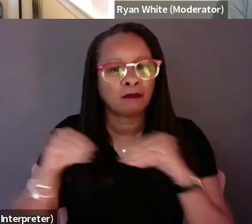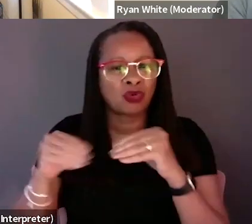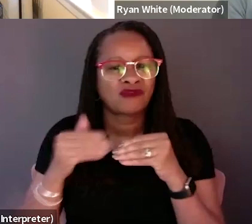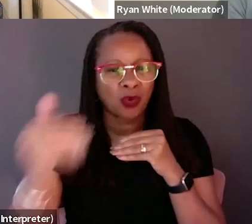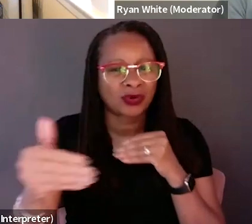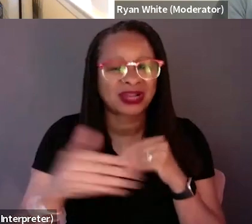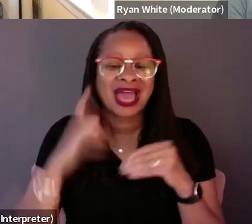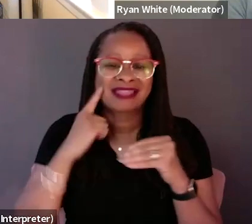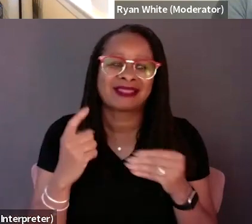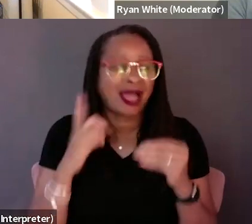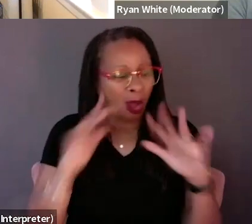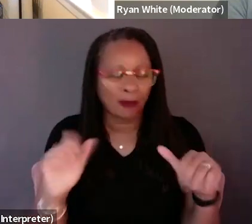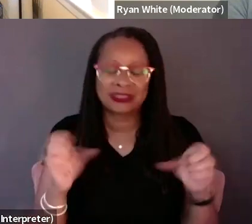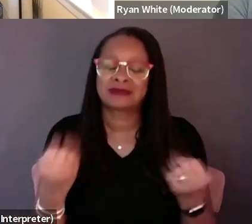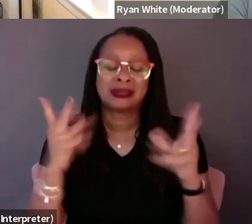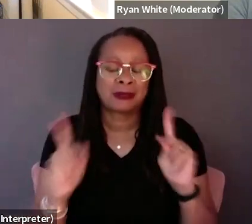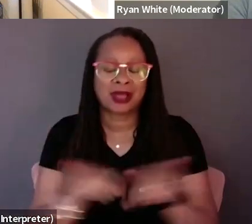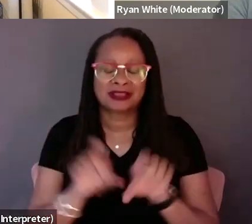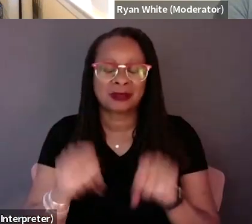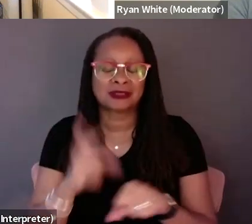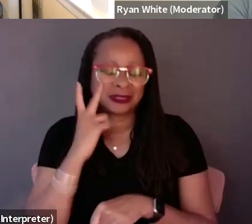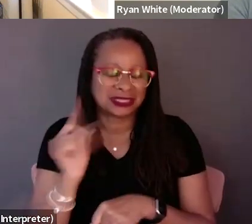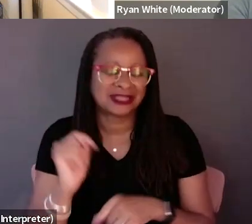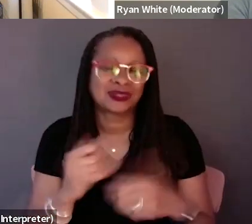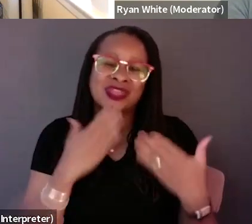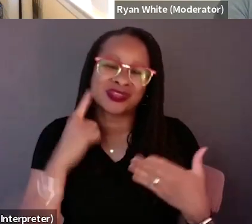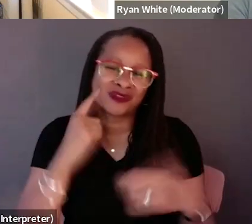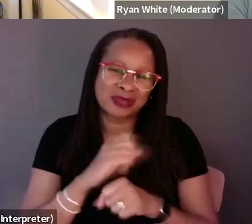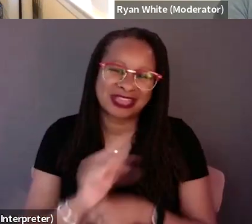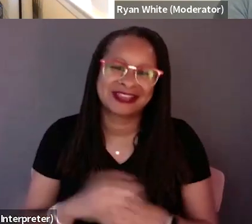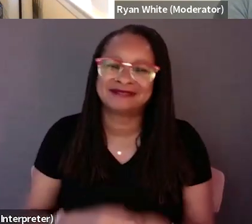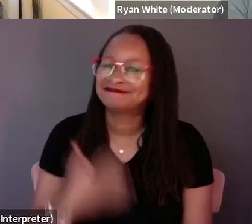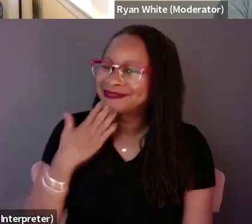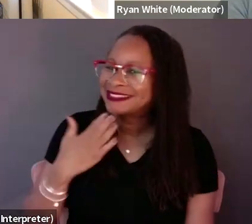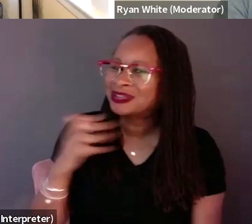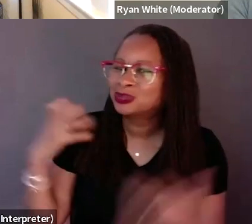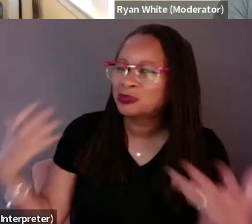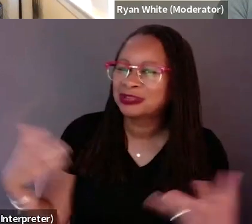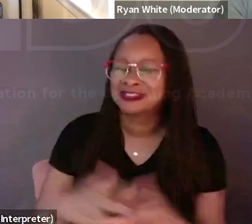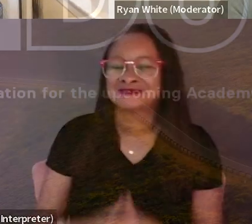I hope as many people as possible see it. So thank you for making it. Thank you so much.